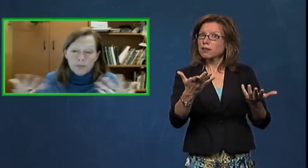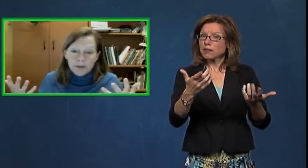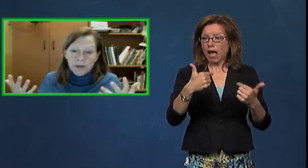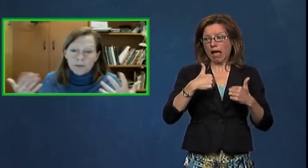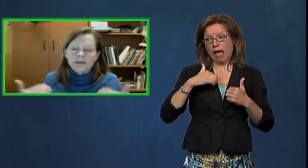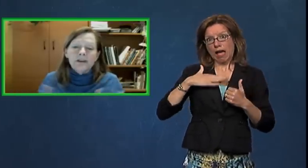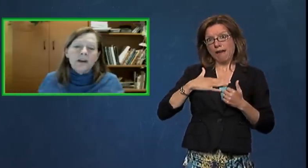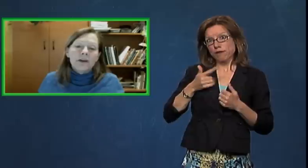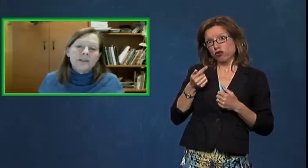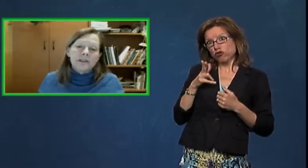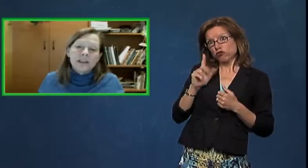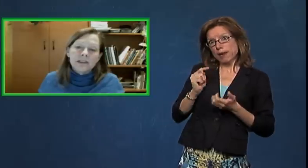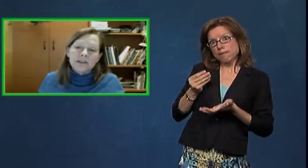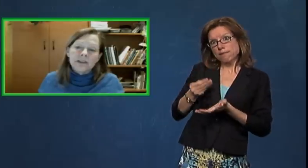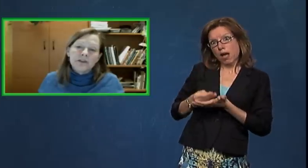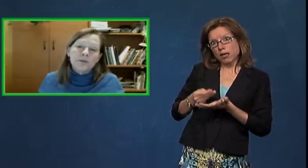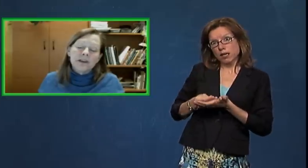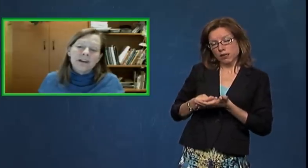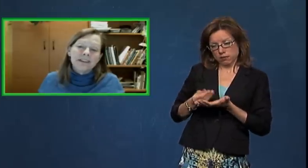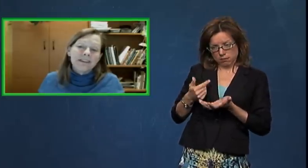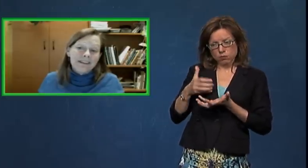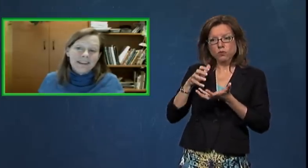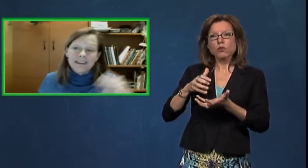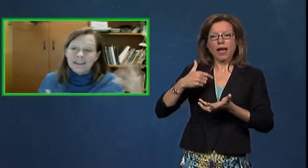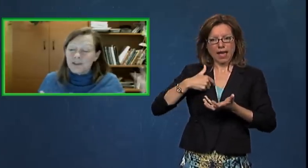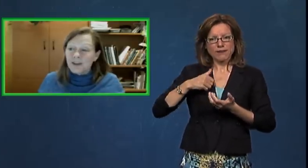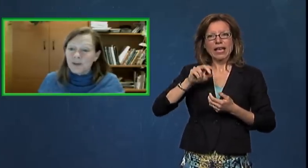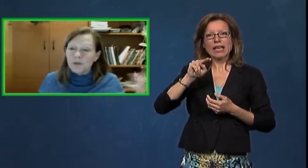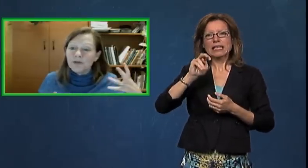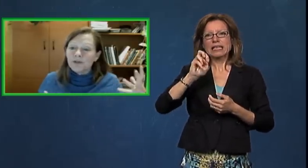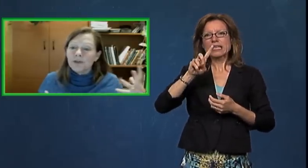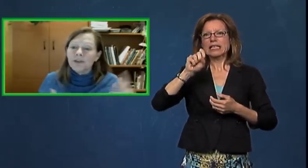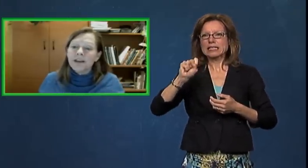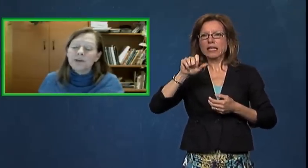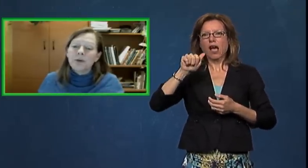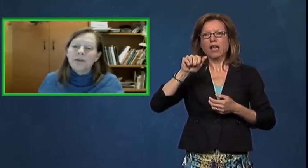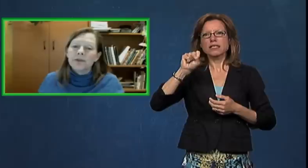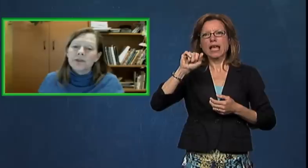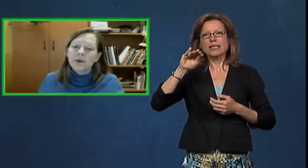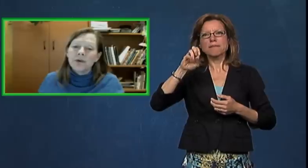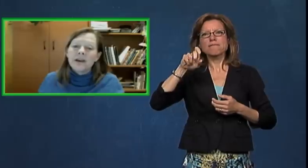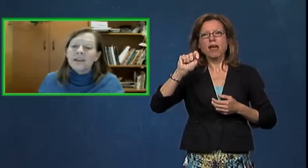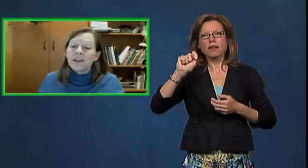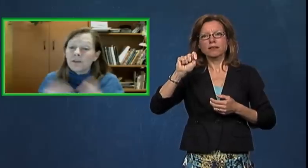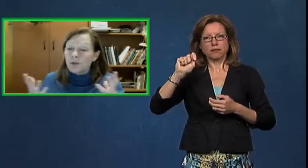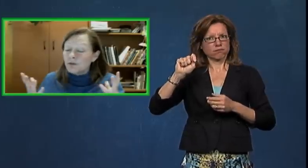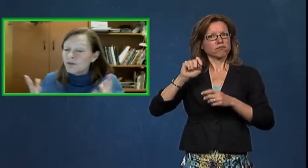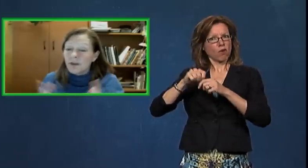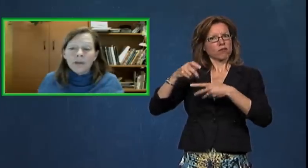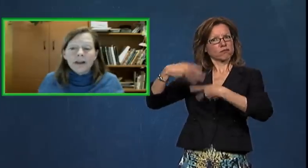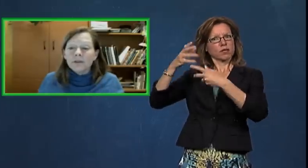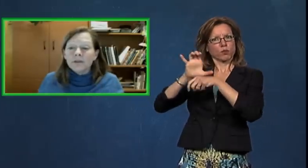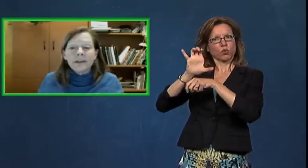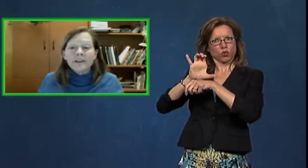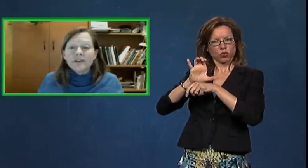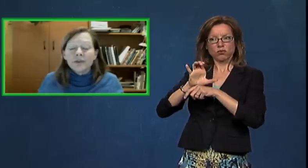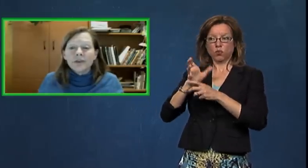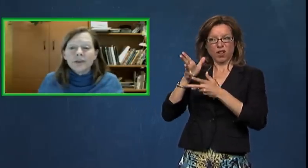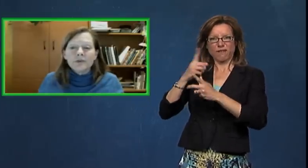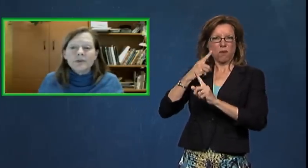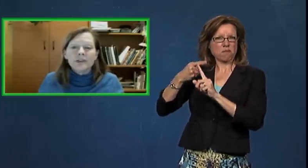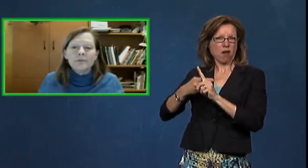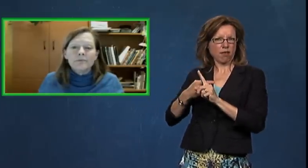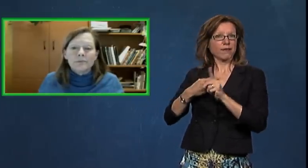grant, PepNet, right now has a needs assessment online that's available for the next month or so, that if you could fill that out and let us know